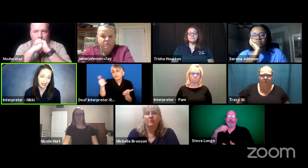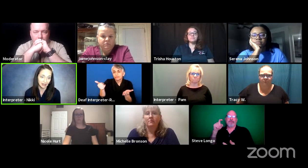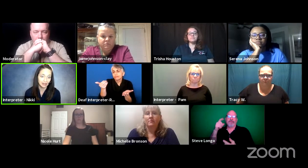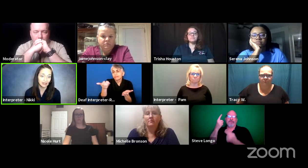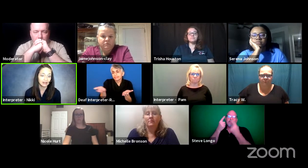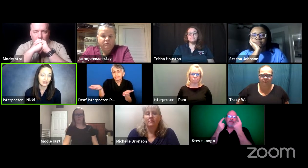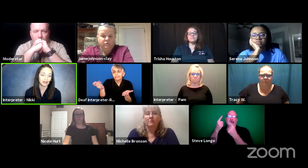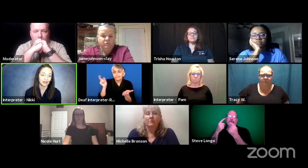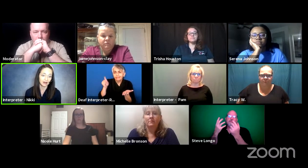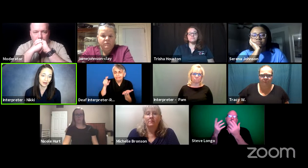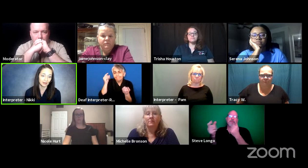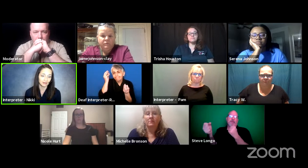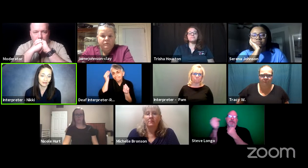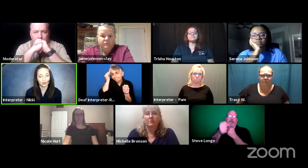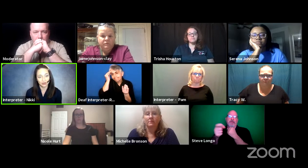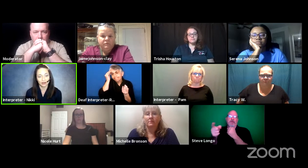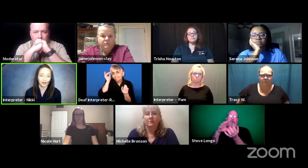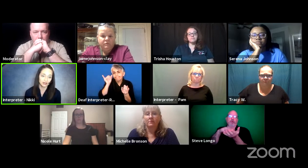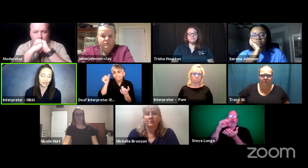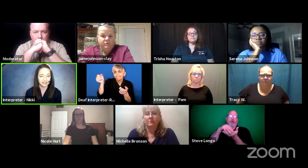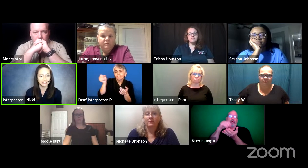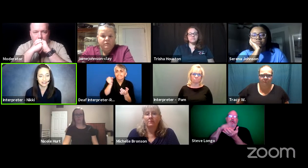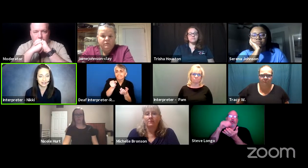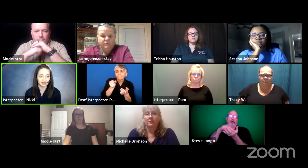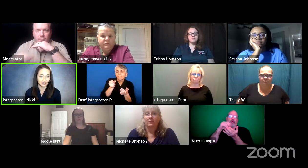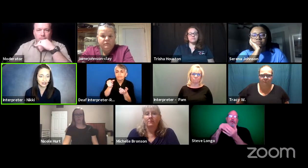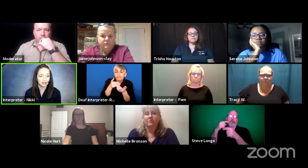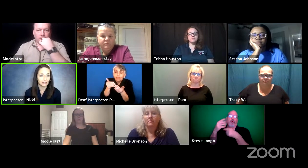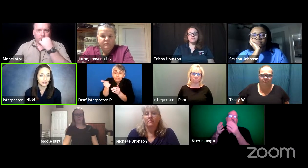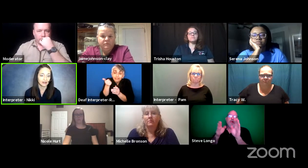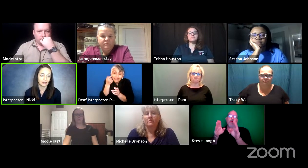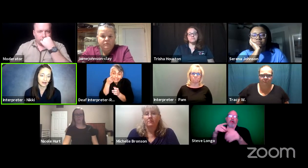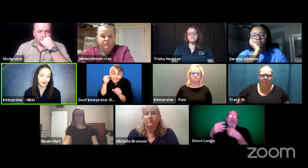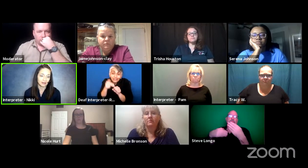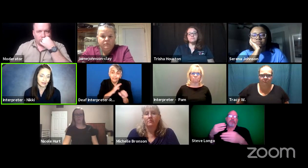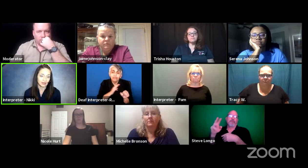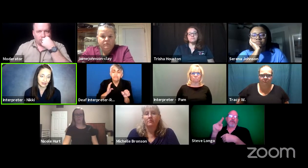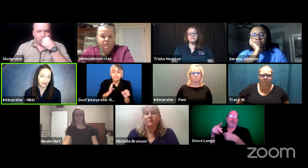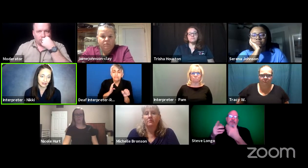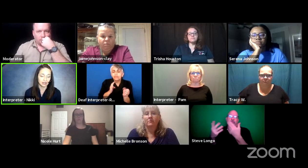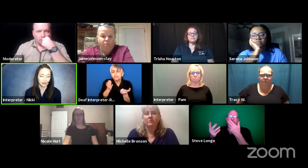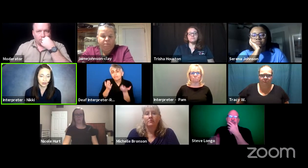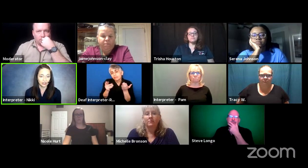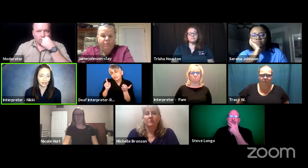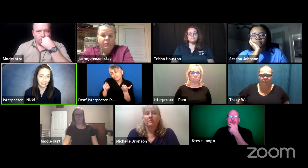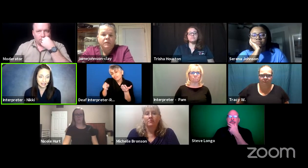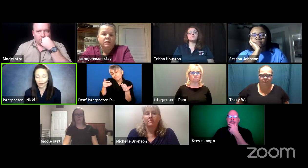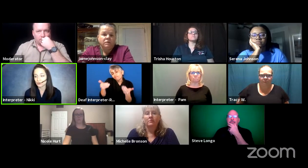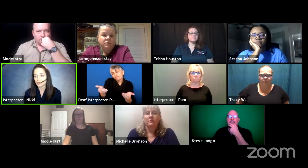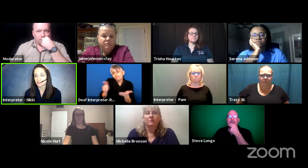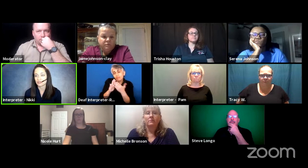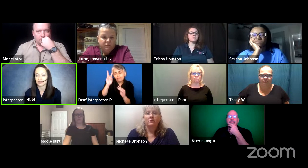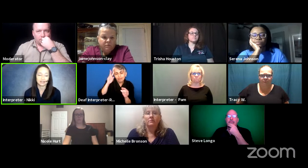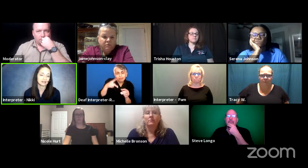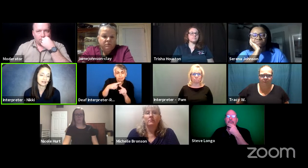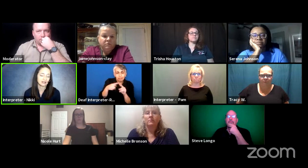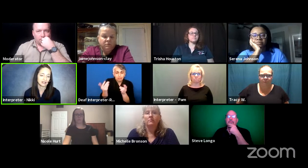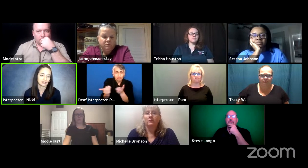time. So there are other needs to consider. I think he will learn as he goes if he is selected for